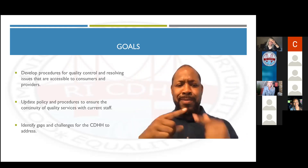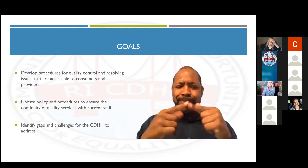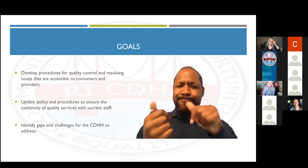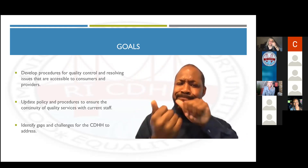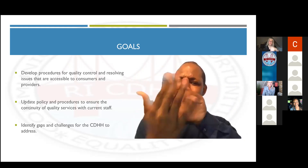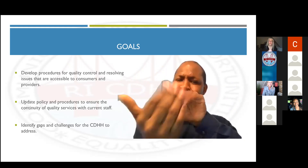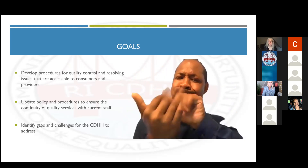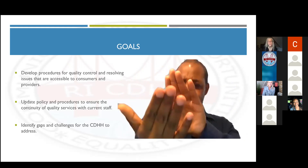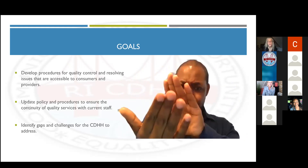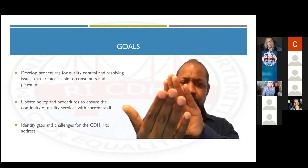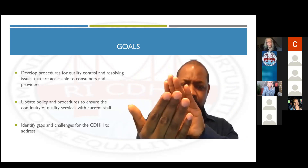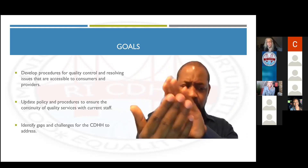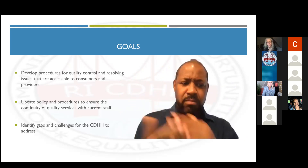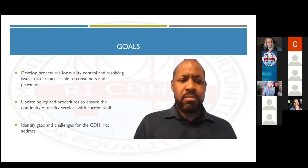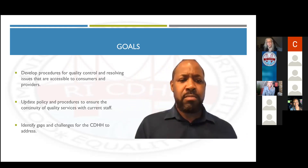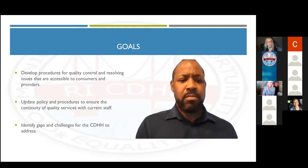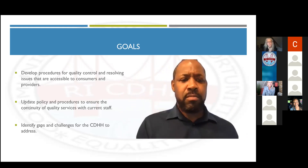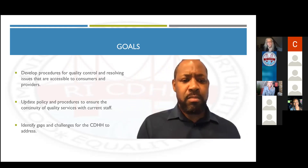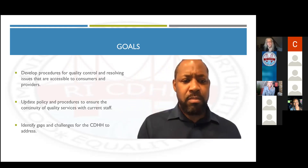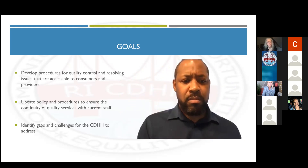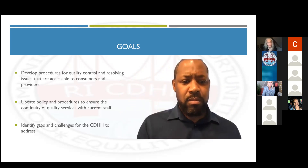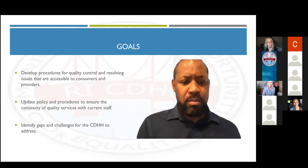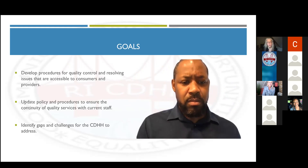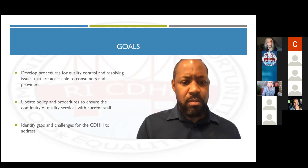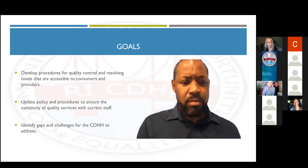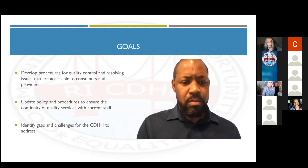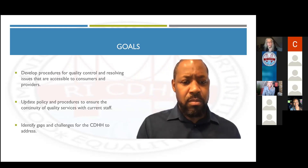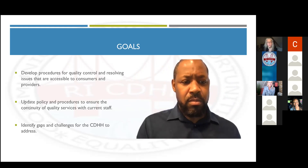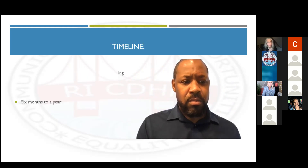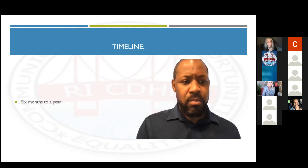for the CDHH for the commission to address.